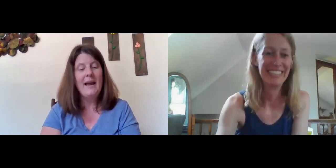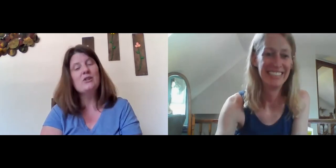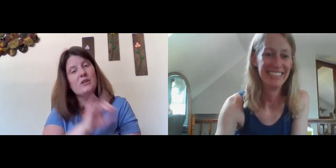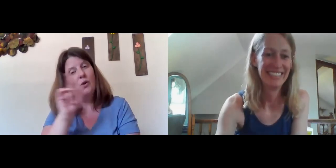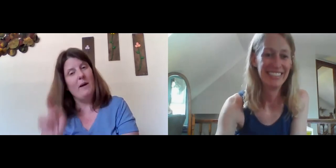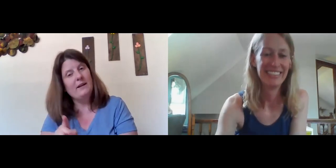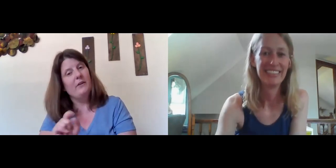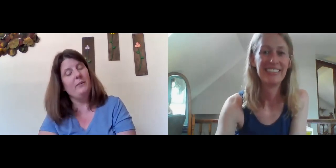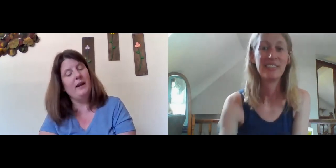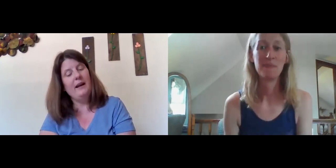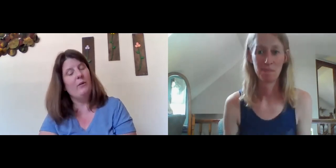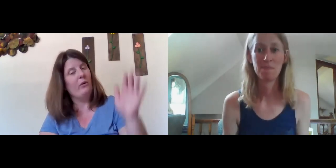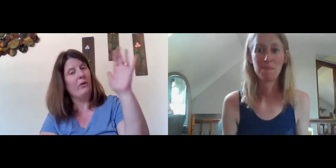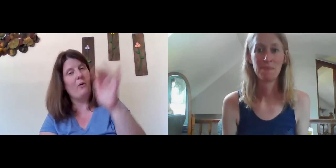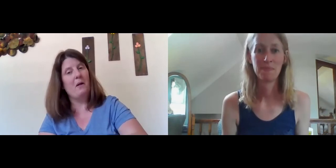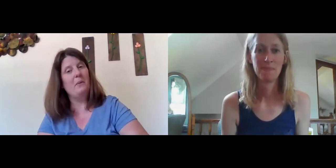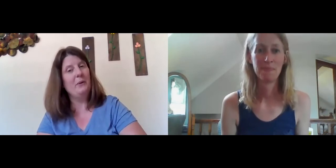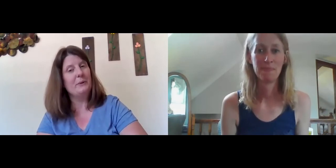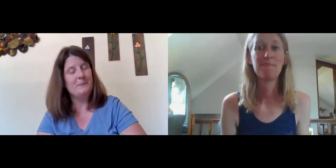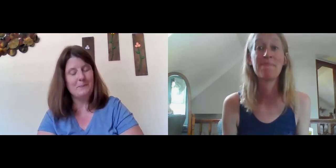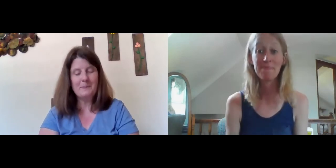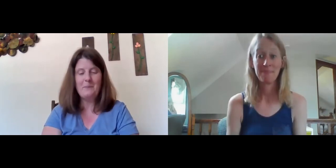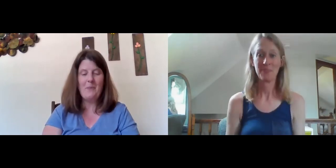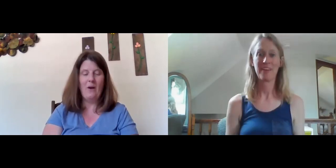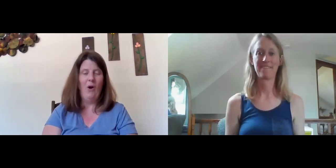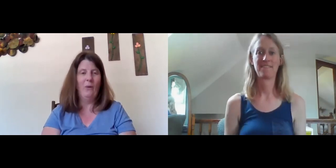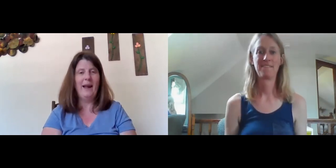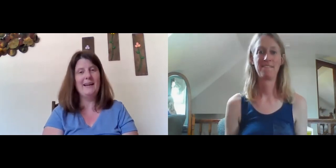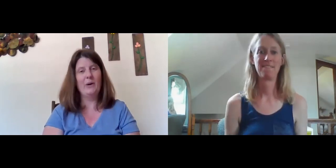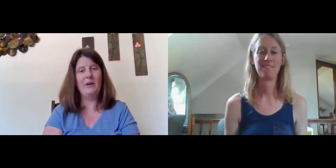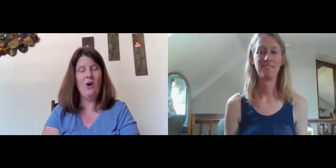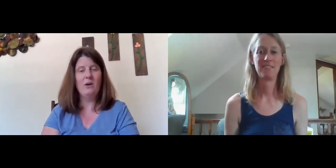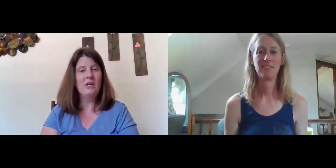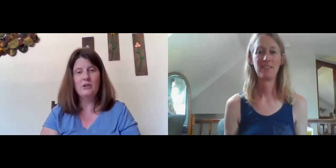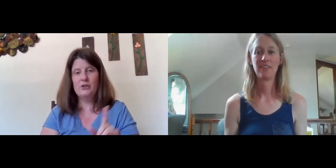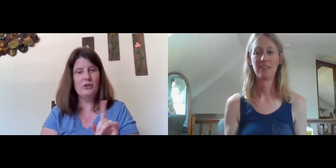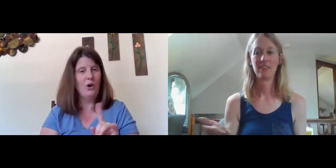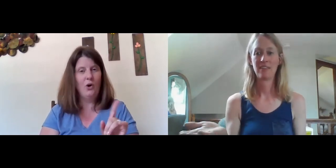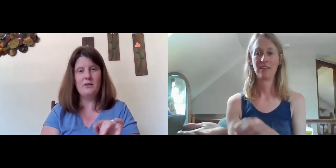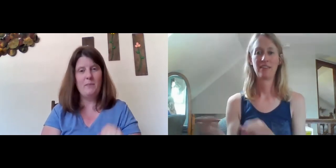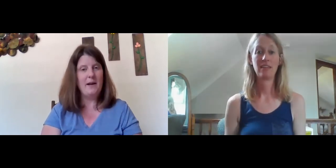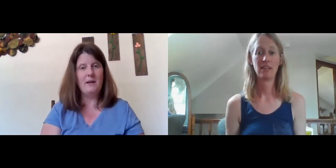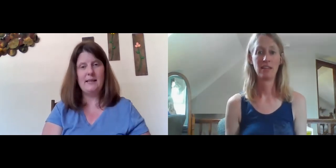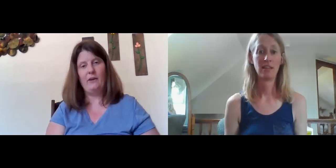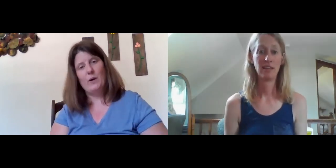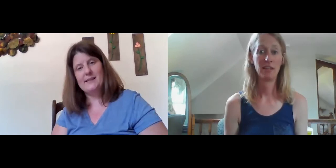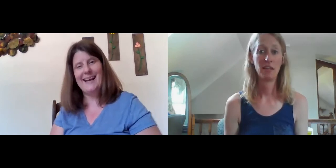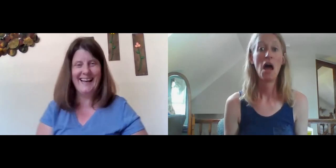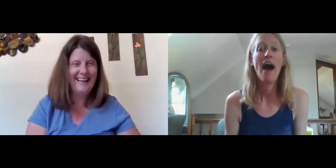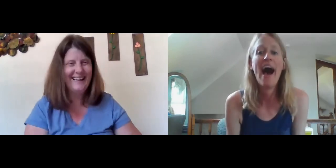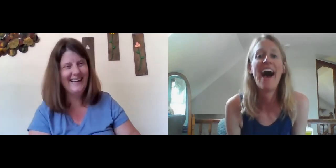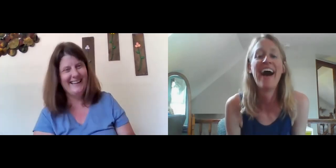Okay, so let's go back to the beginning, and we're going to go all the way through. Okay, here we go. Don't mind my singing